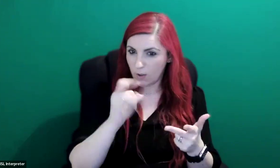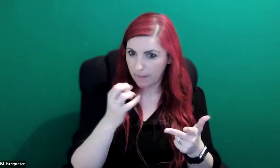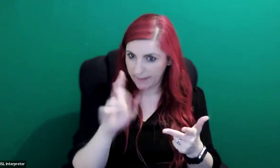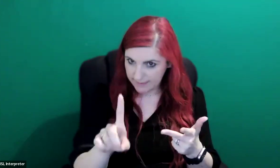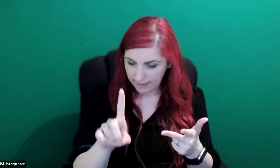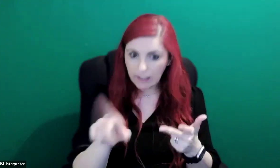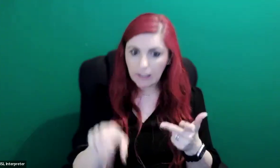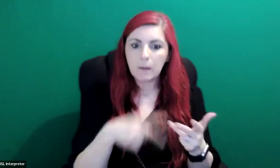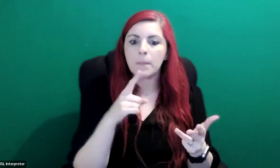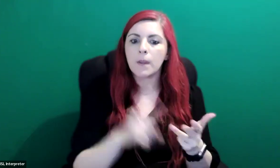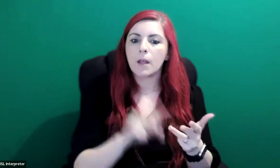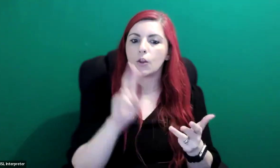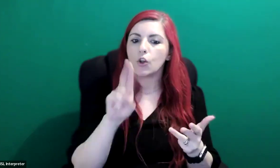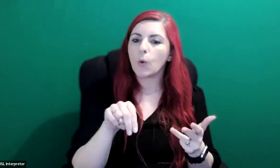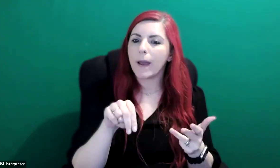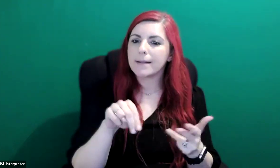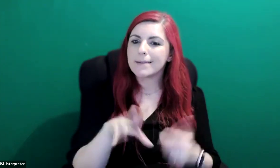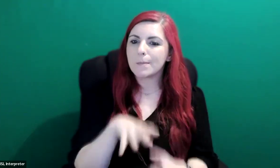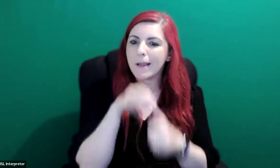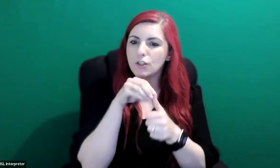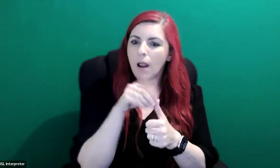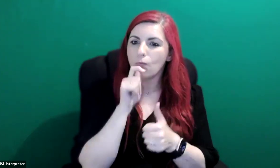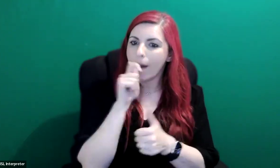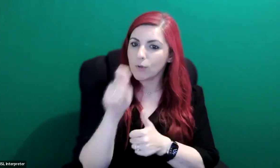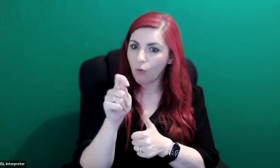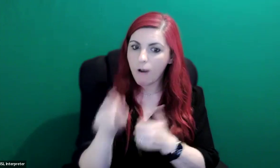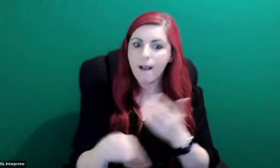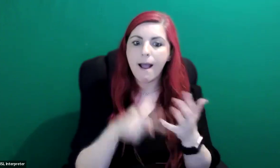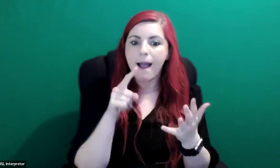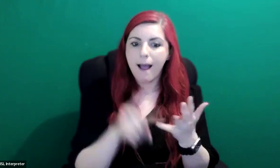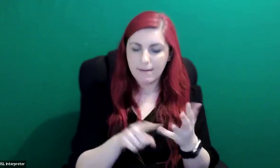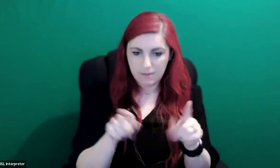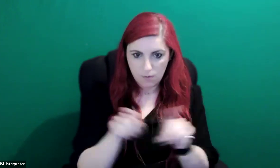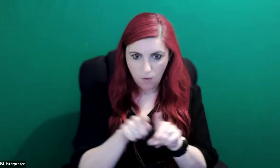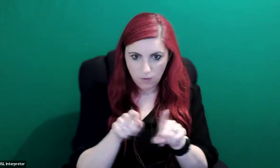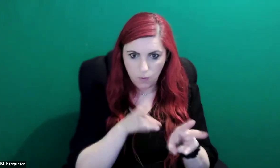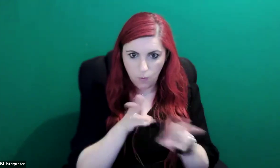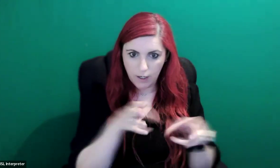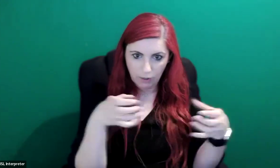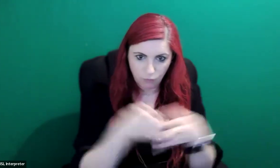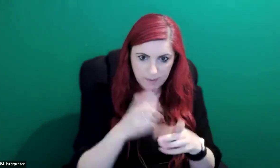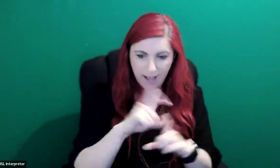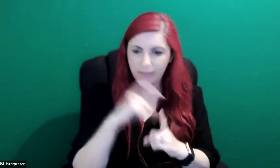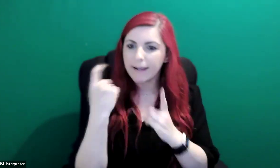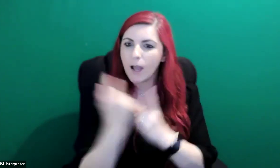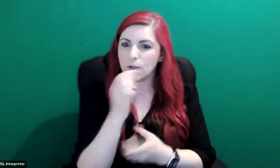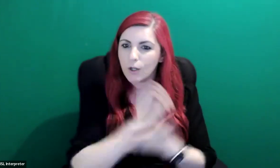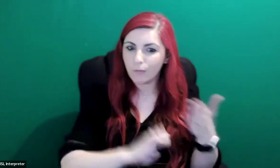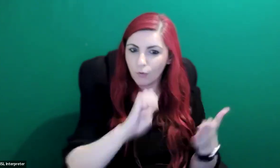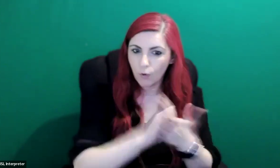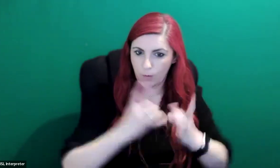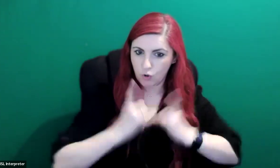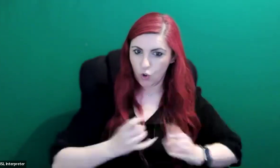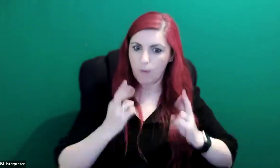UN Special Rapporteurs, and the UN Working Group on Arbitrary Detention, and the Council of Europe Human Rights Commissioner, to mention